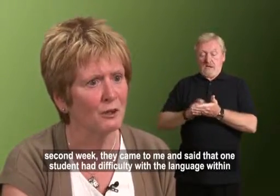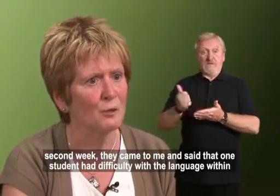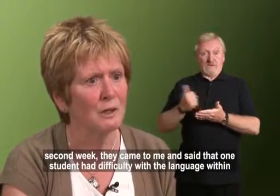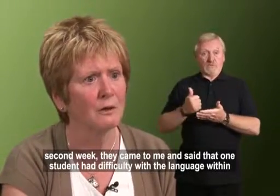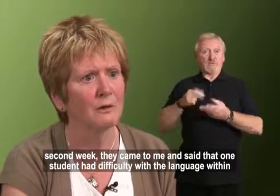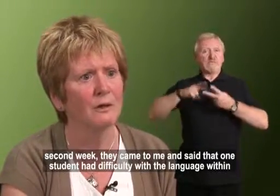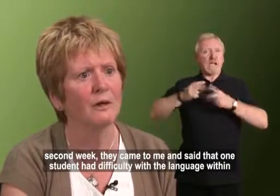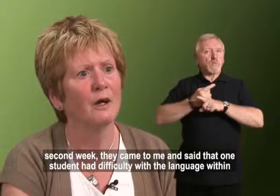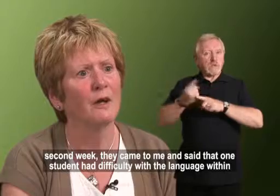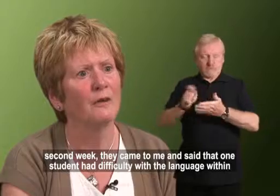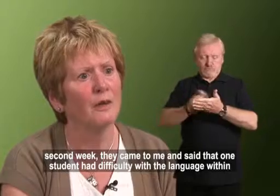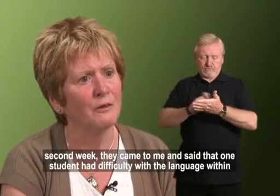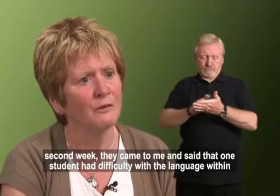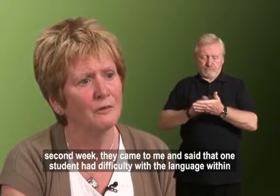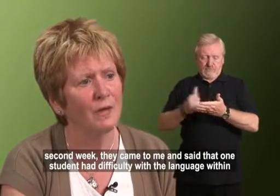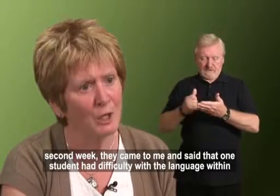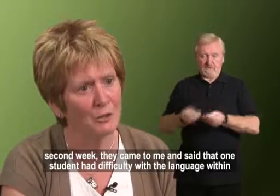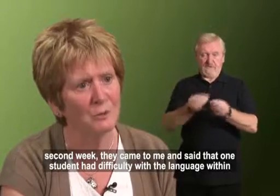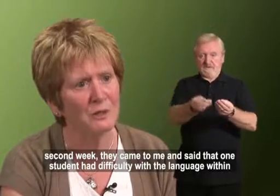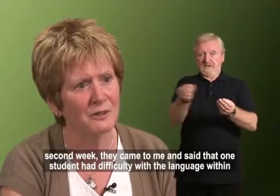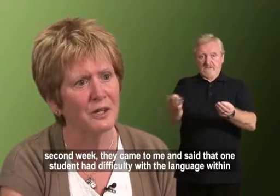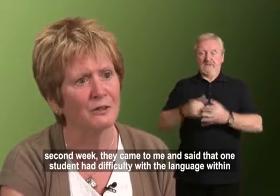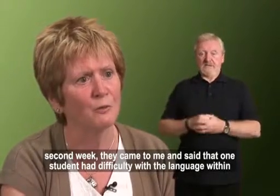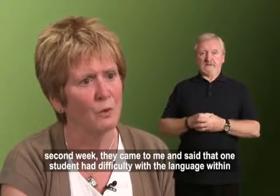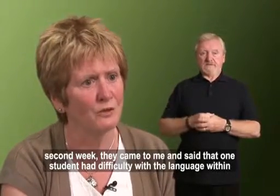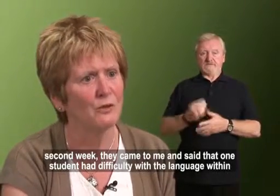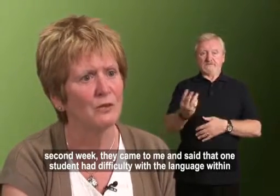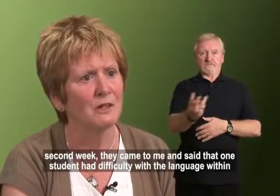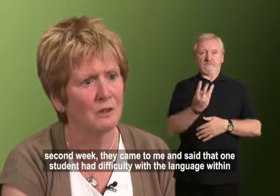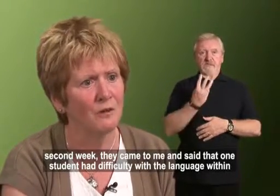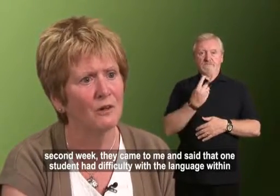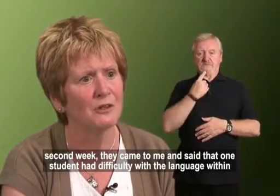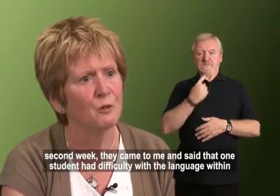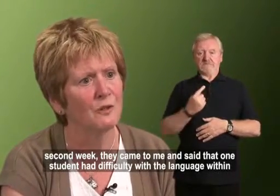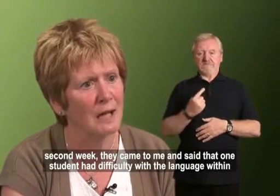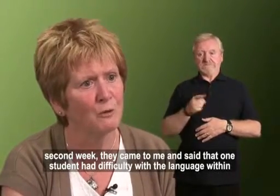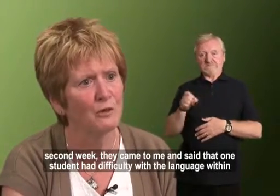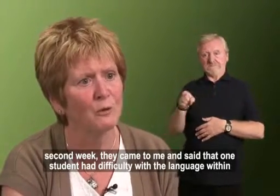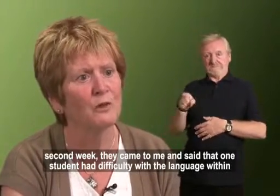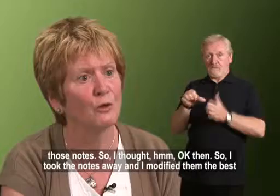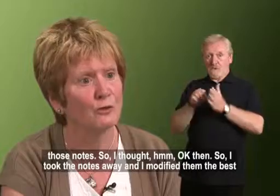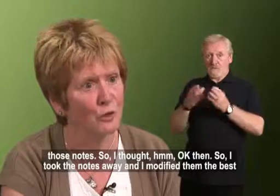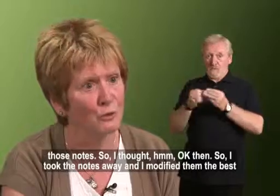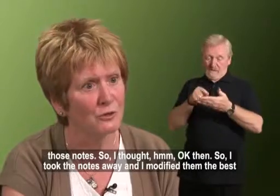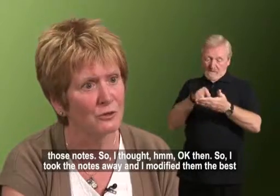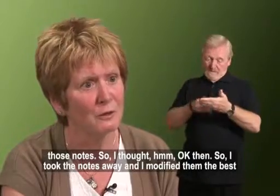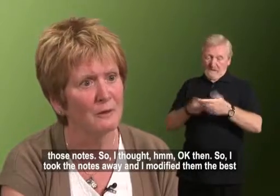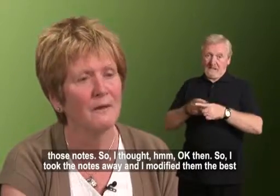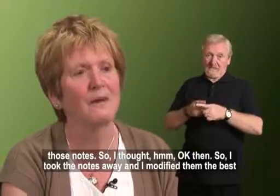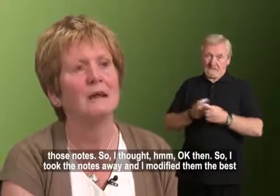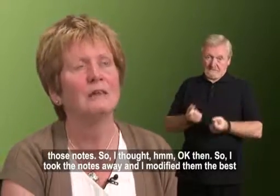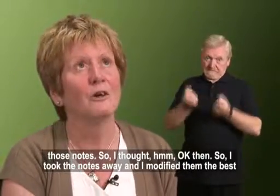the second week, they came to me and said that one student had difficulty with the language within those